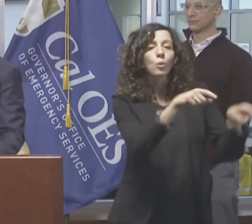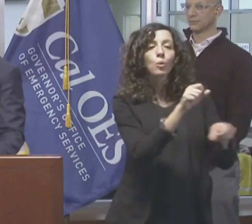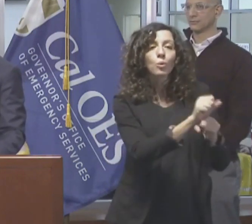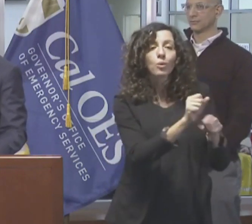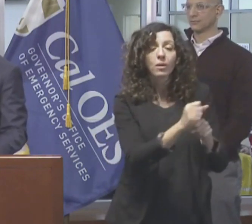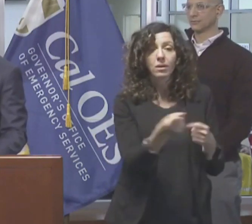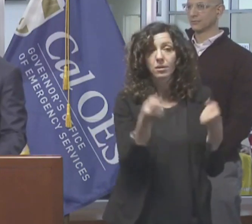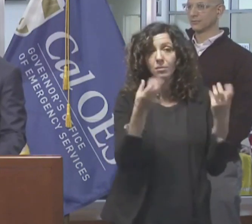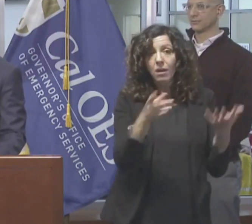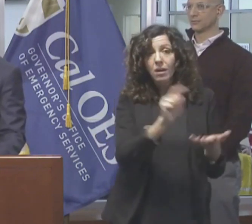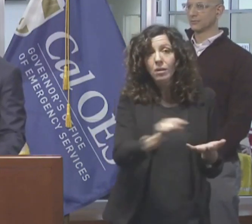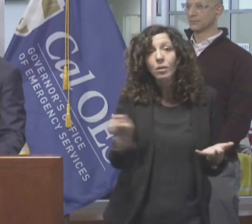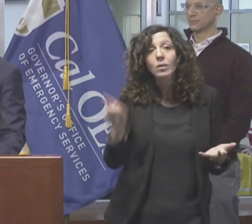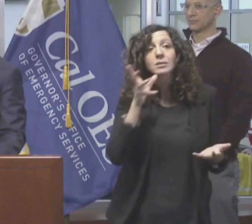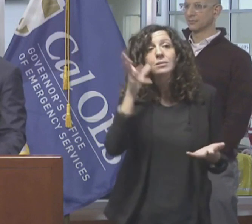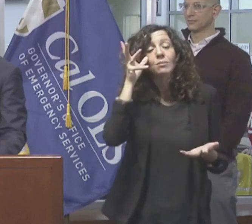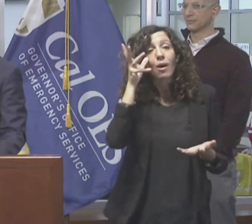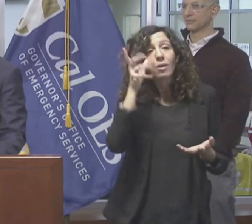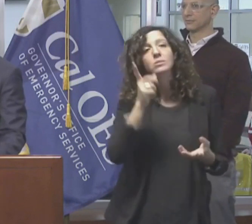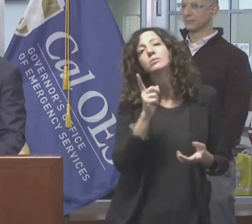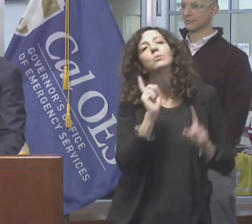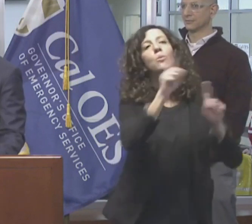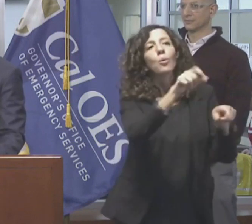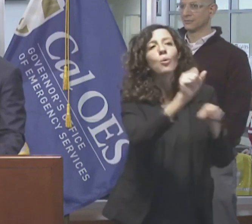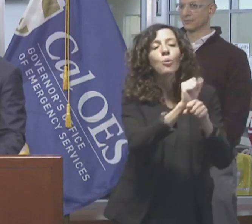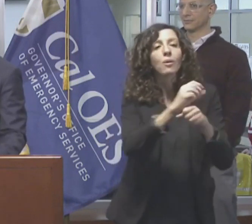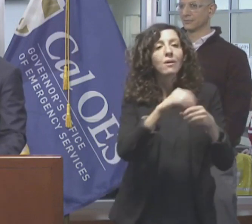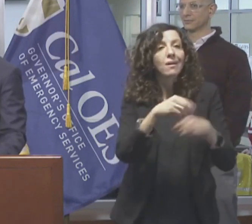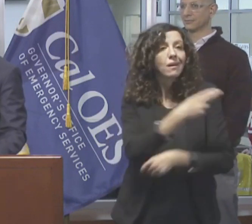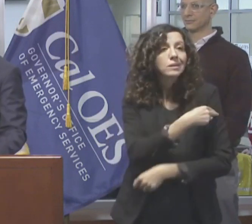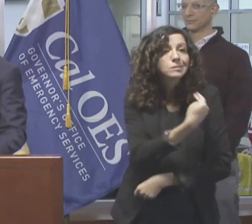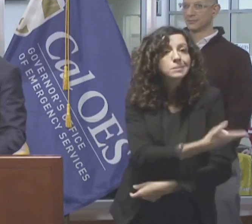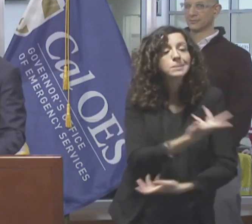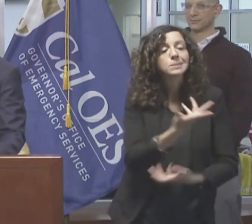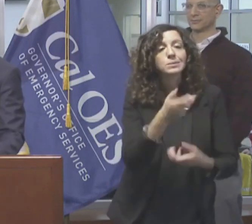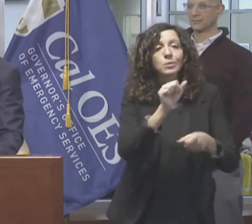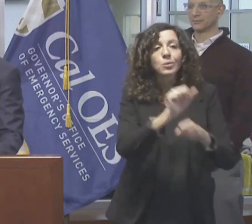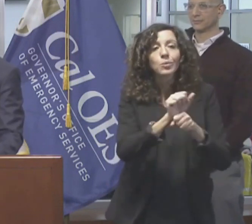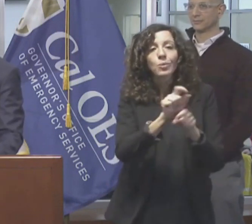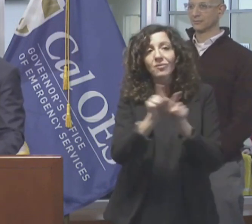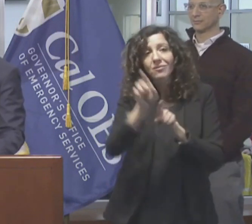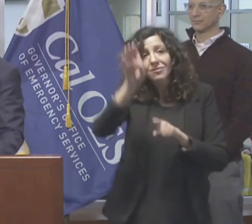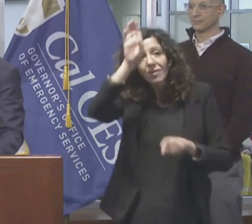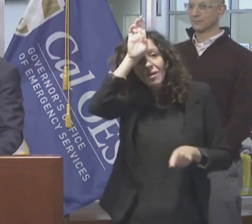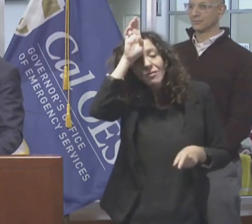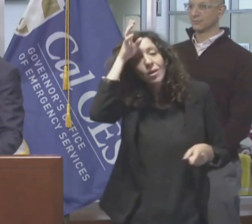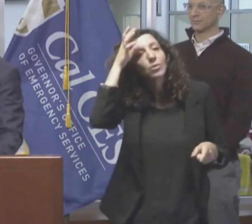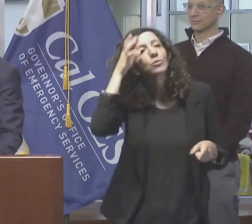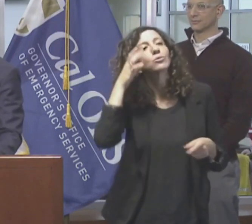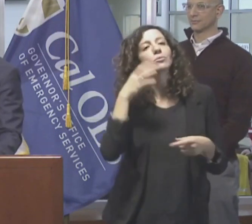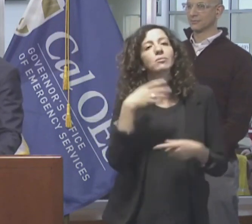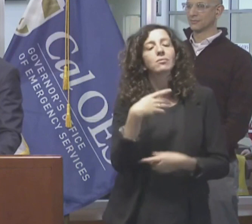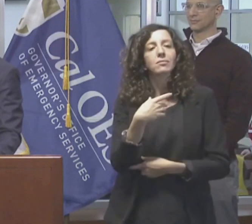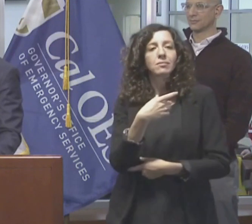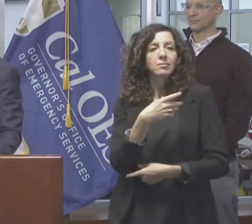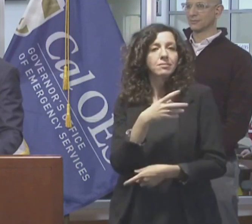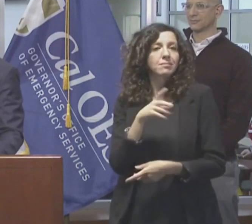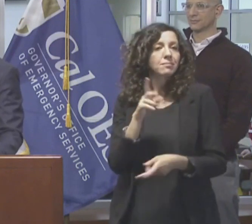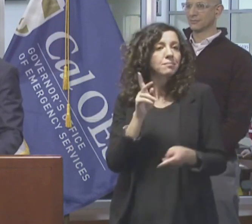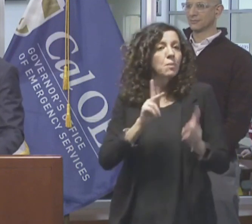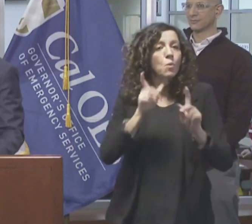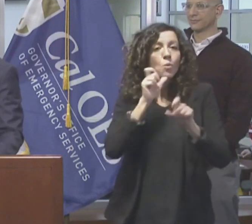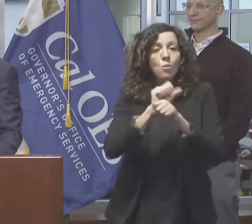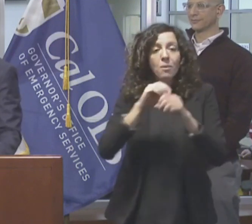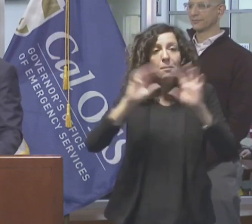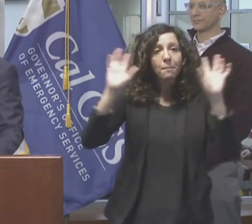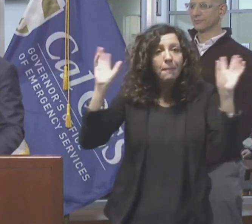those parents work in hospitals, work as firefighters, work as paramedics, work